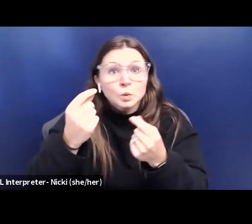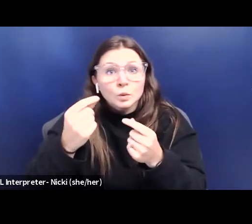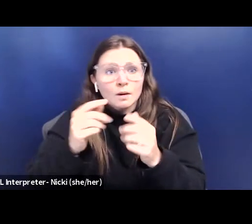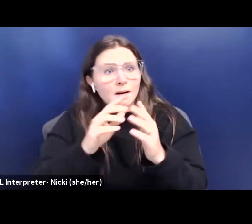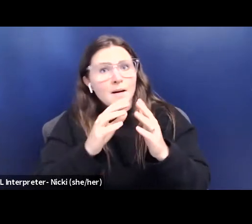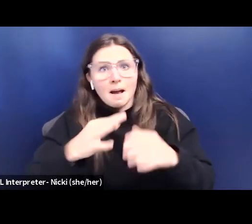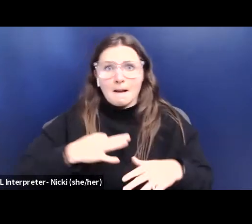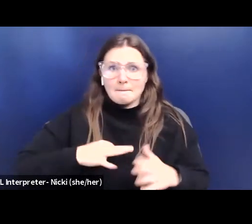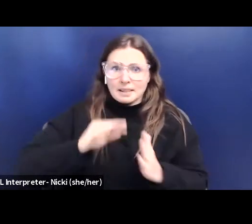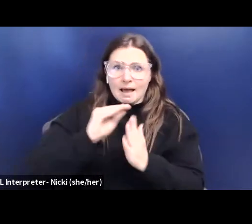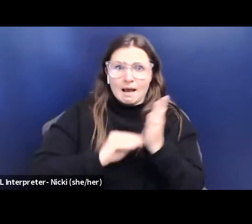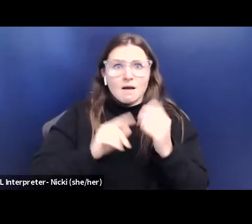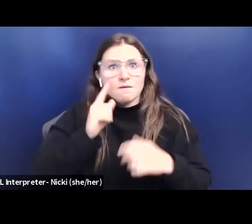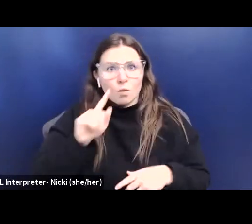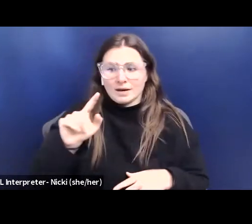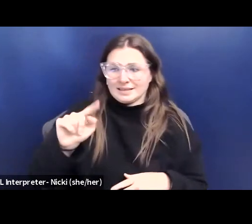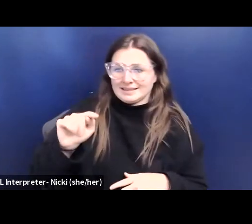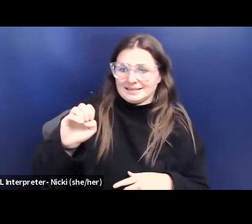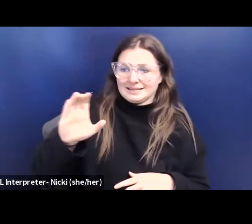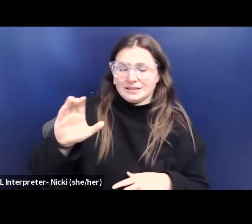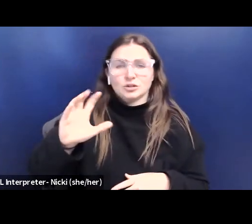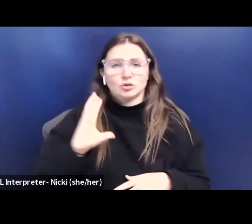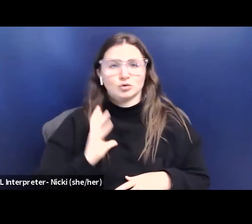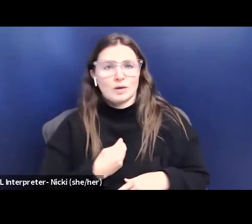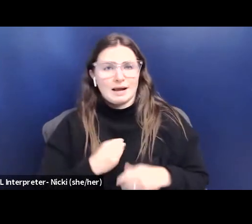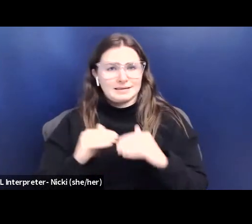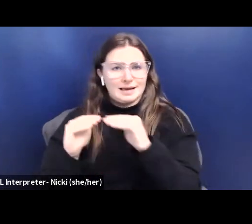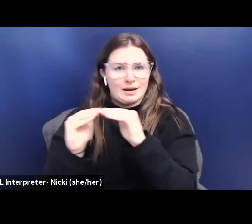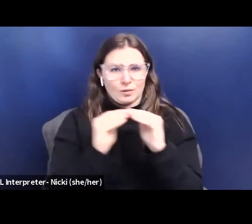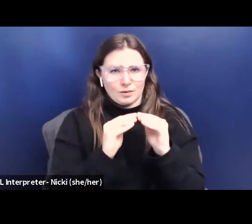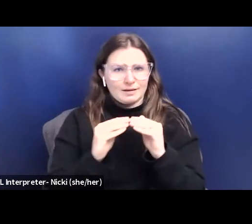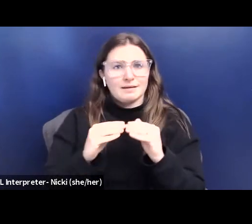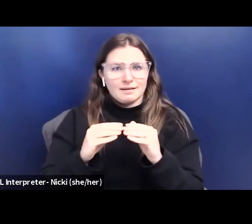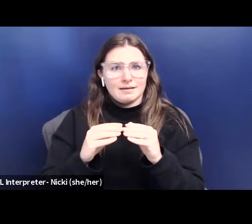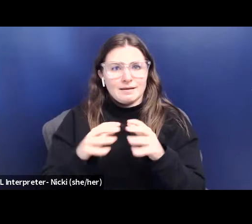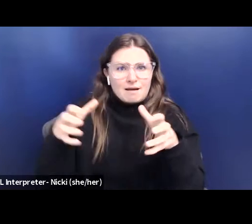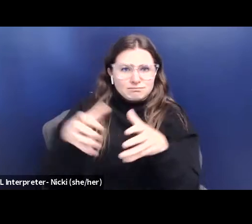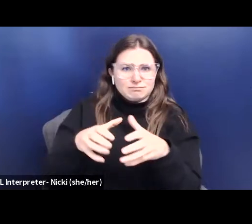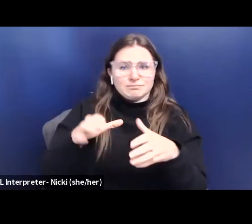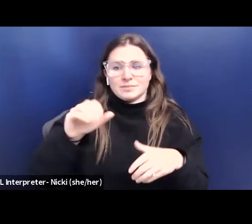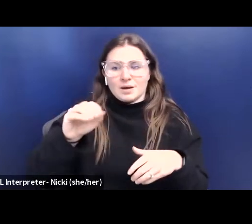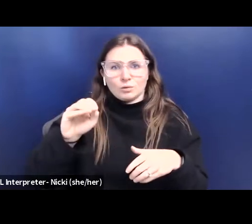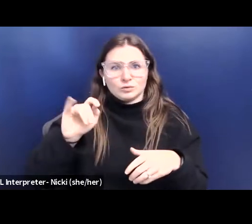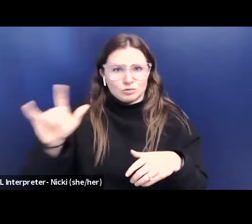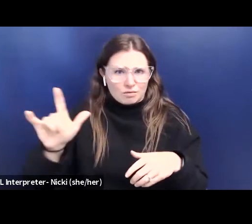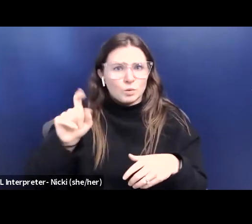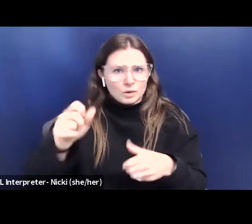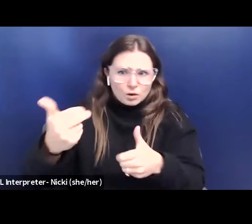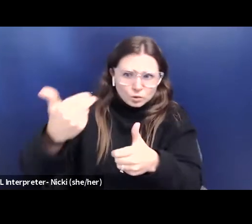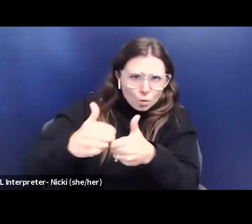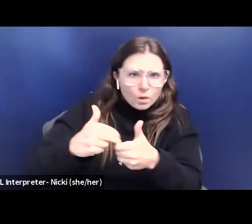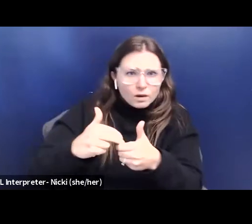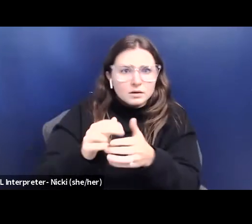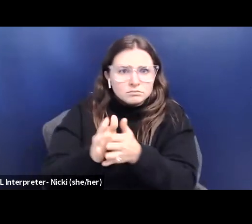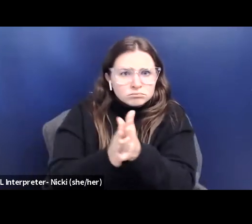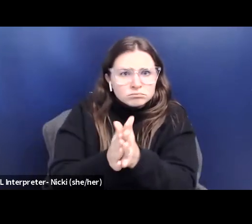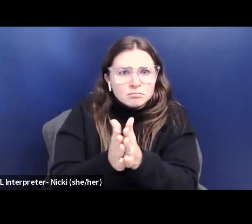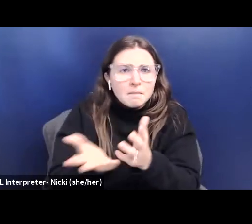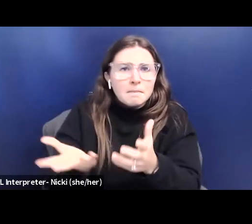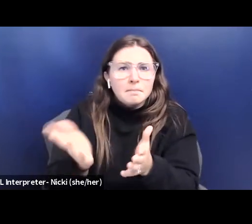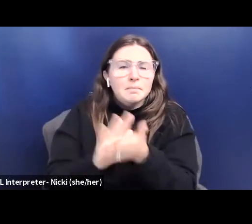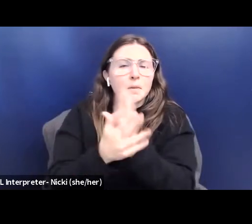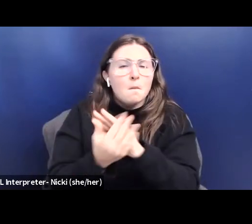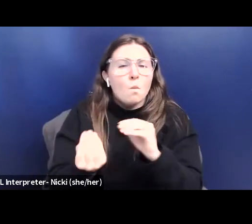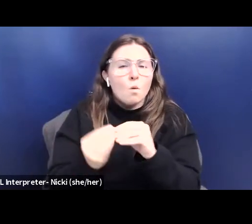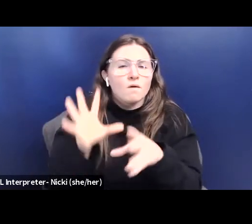Transgender Equity Council. Someone will drop the link with more information in the chat right below. And I want to thank all of